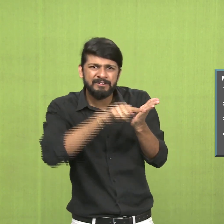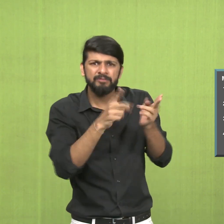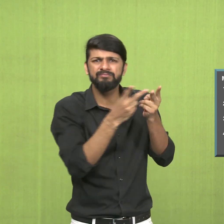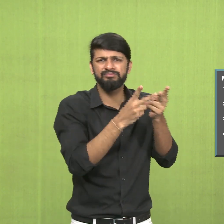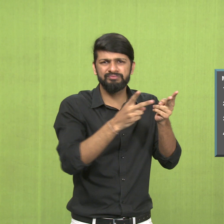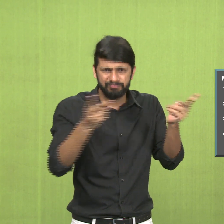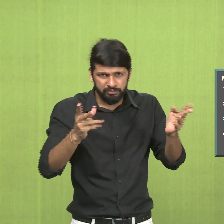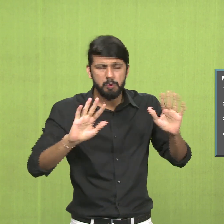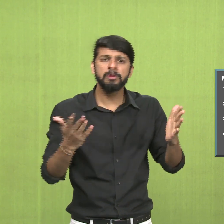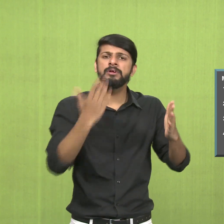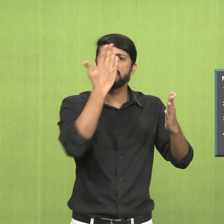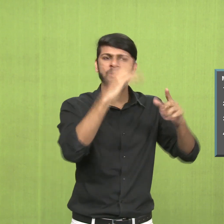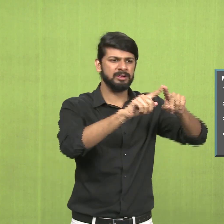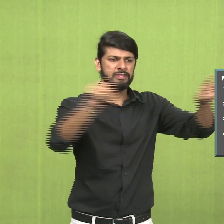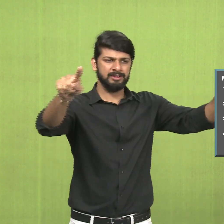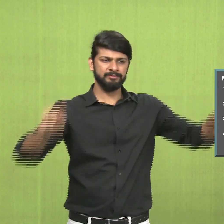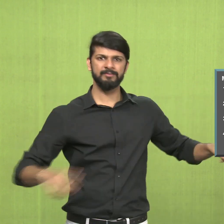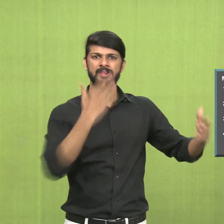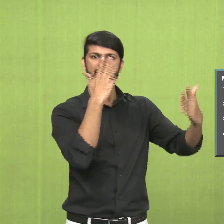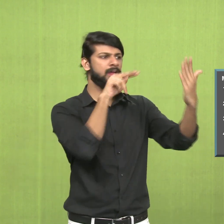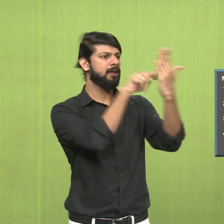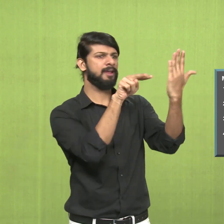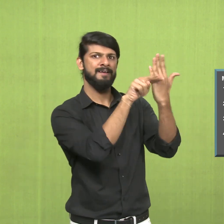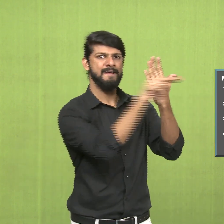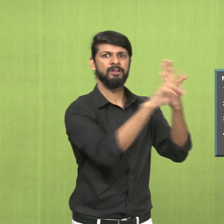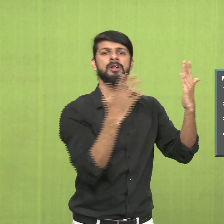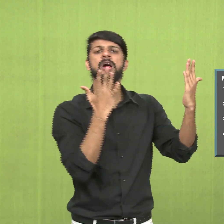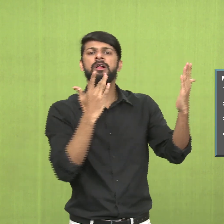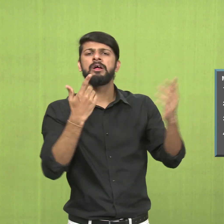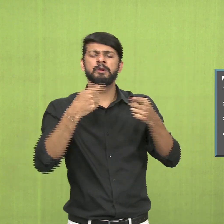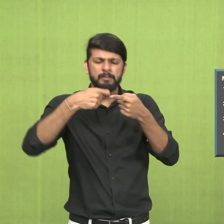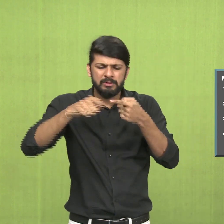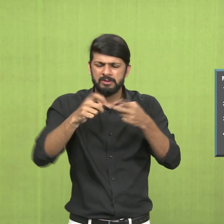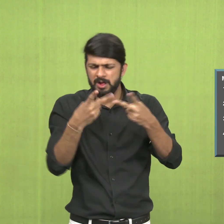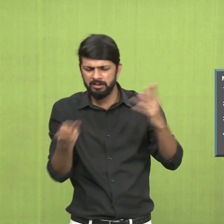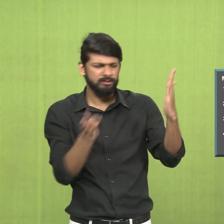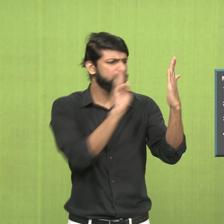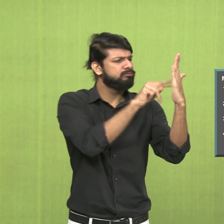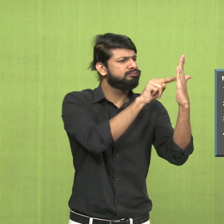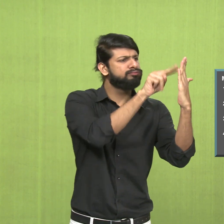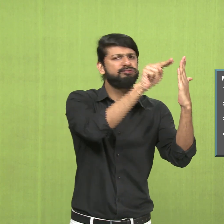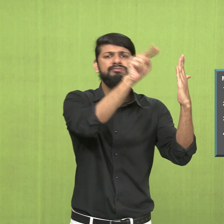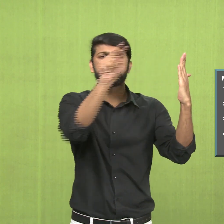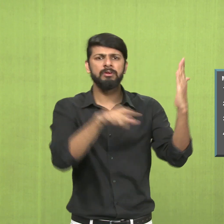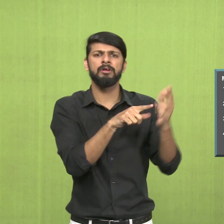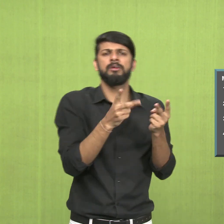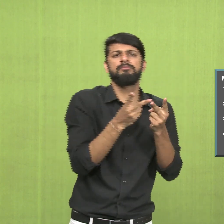watercolor, engraving, and also murals are done on glass